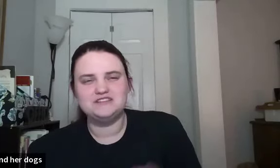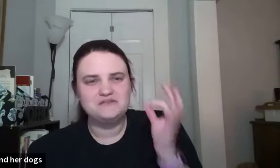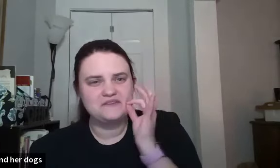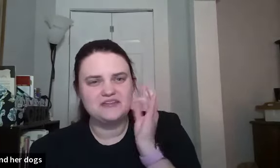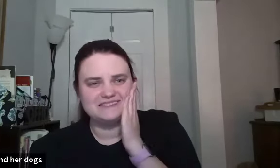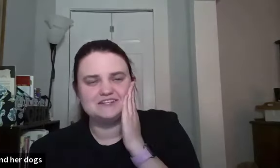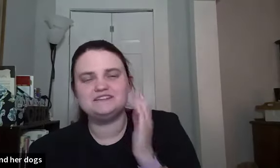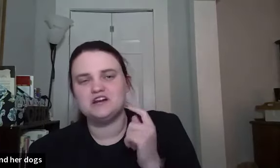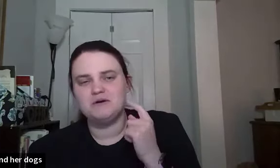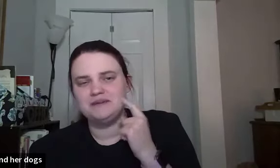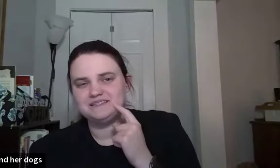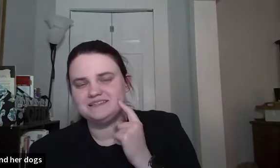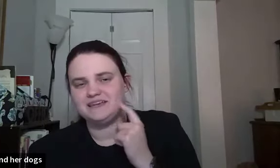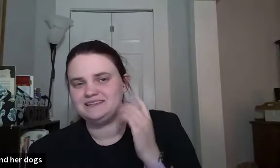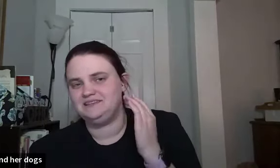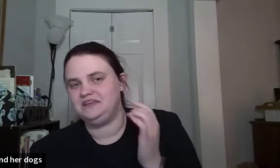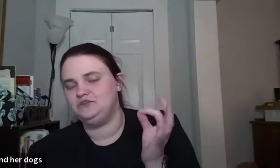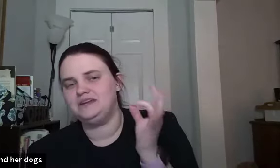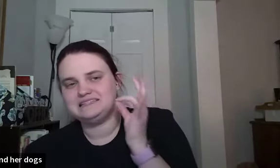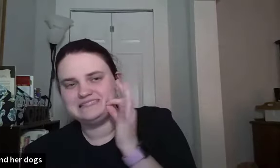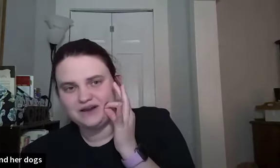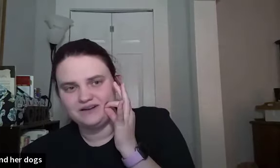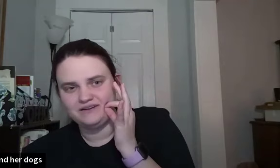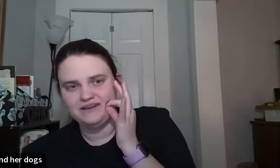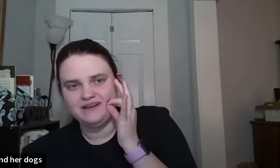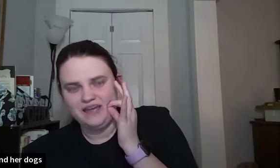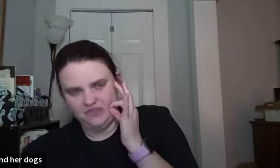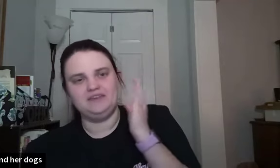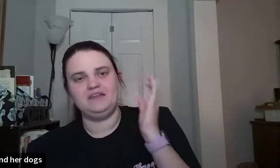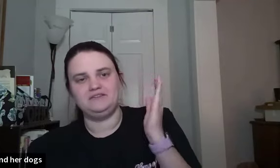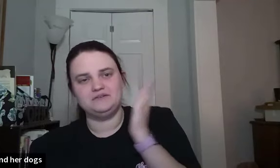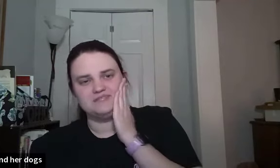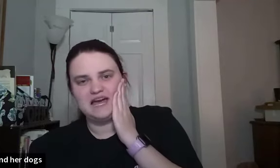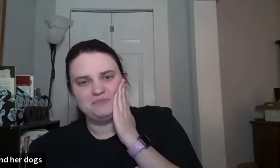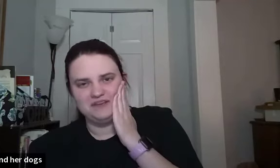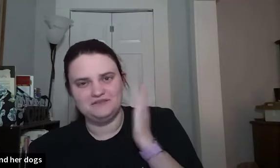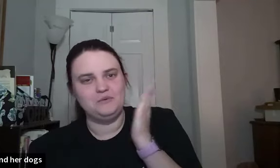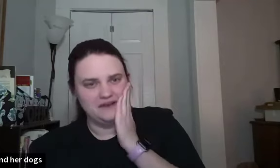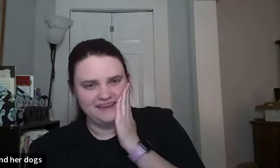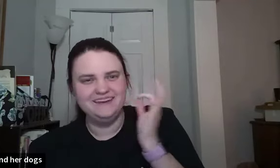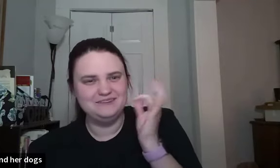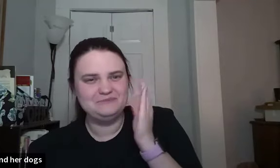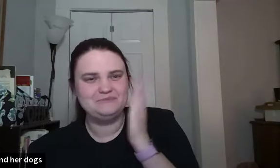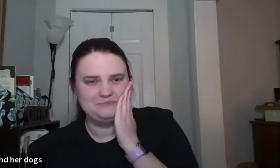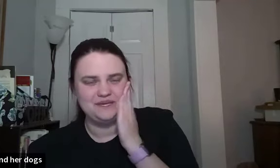love the fact that it's literally talking about being like you getting stung and then like the slapping of it away.